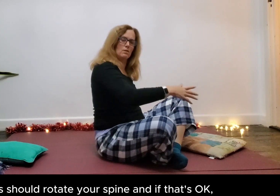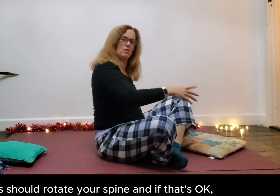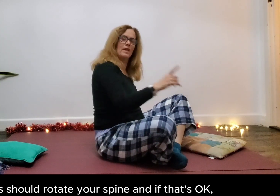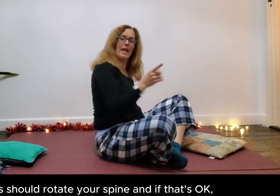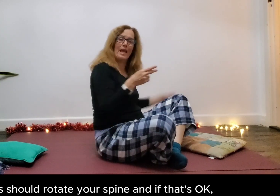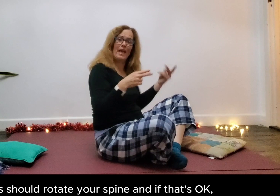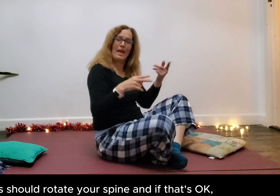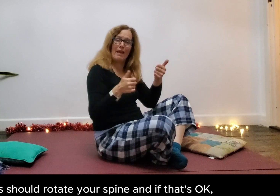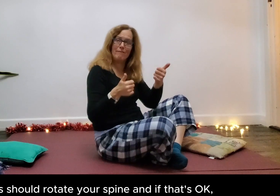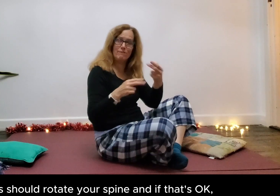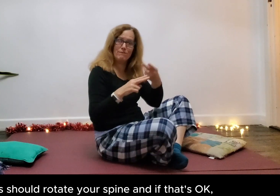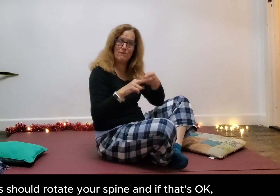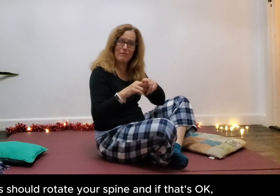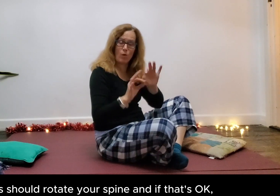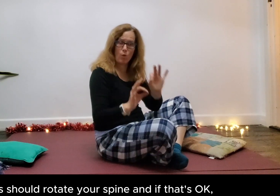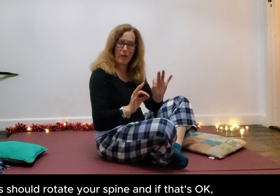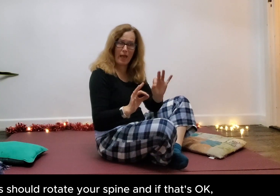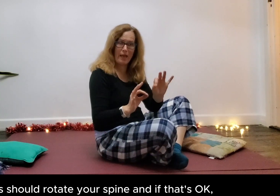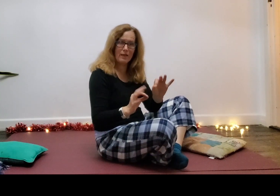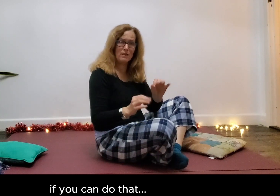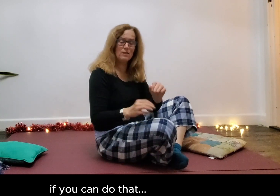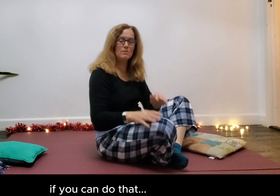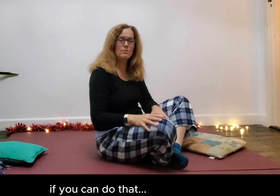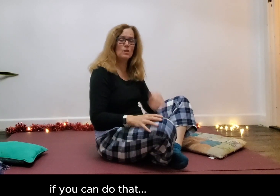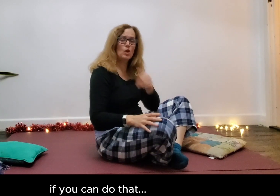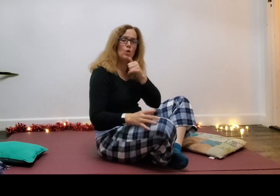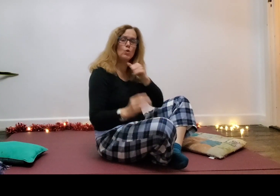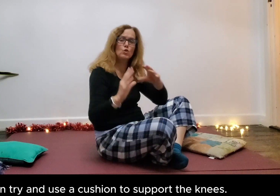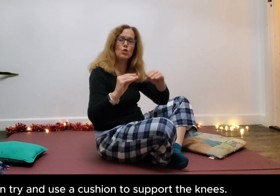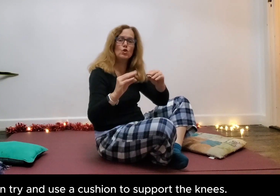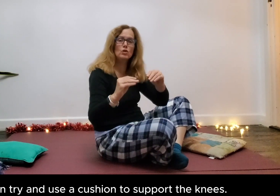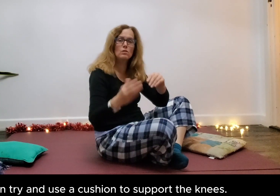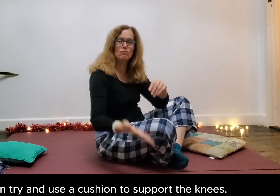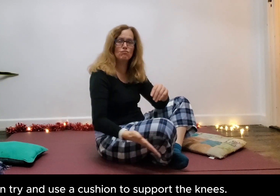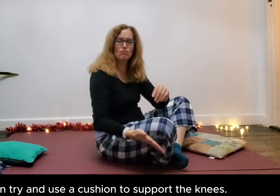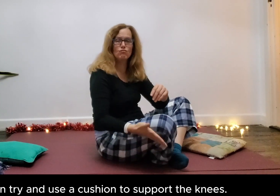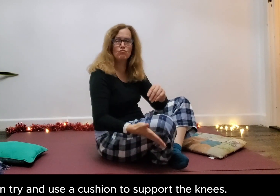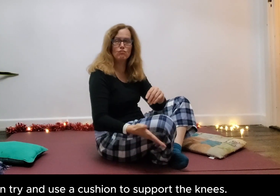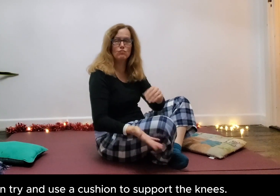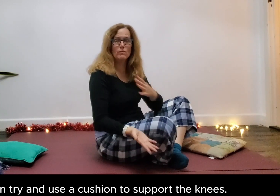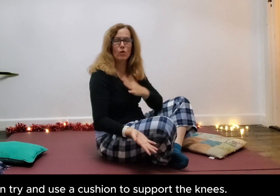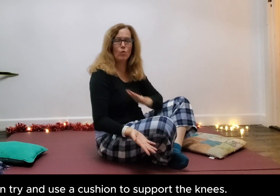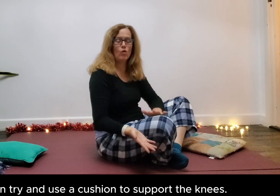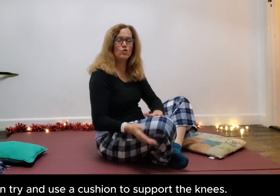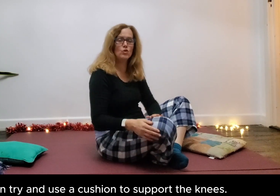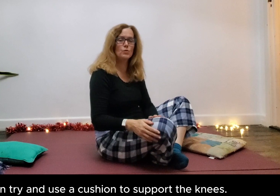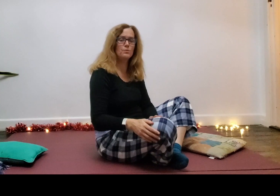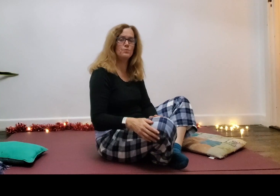So you can do 8 rocks and then 4 on each side.